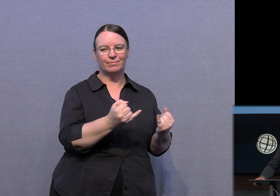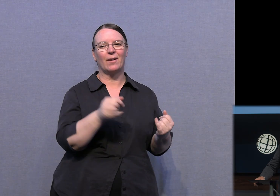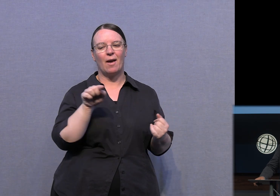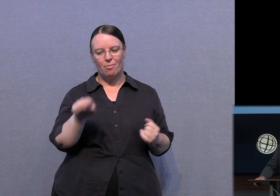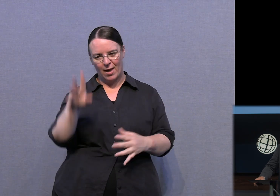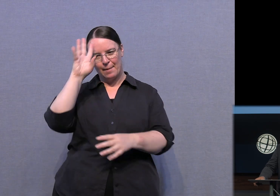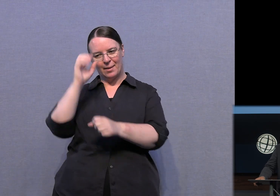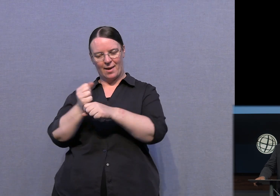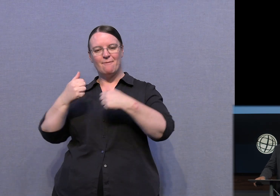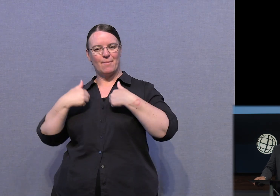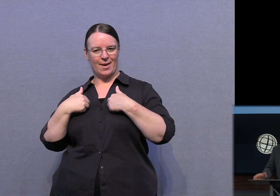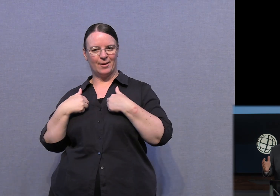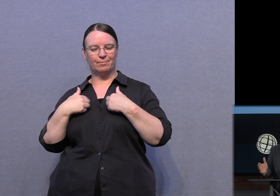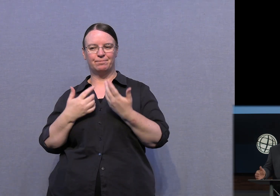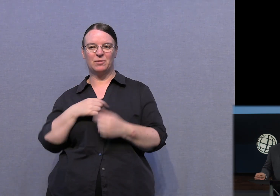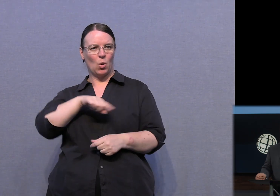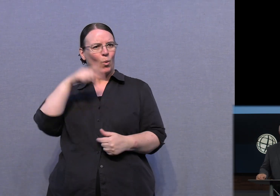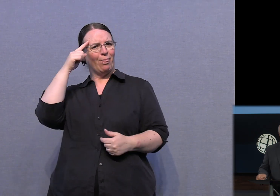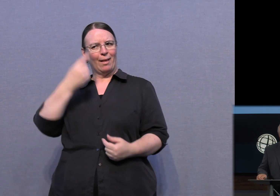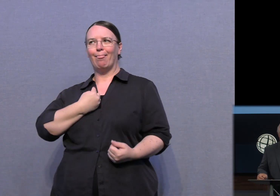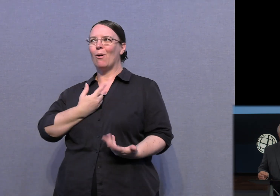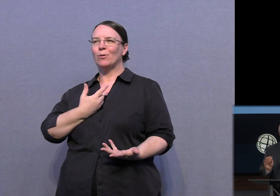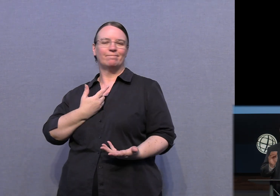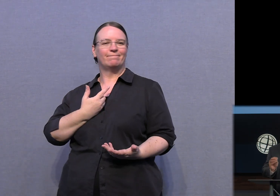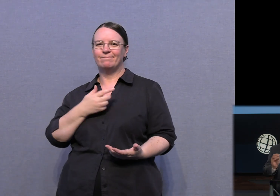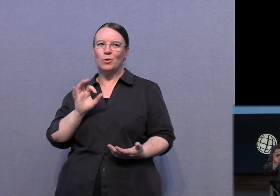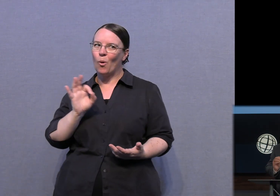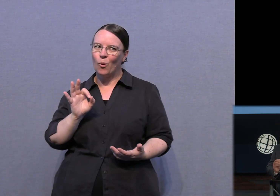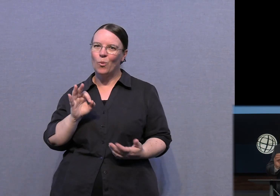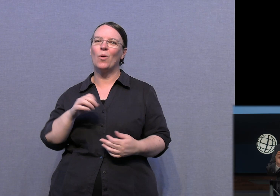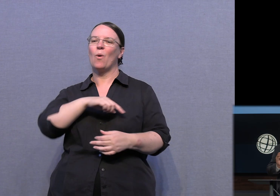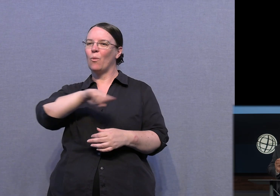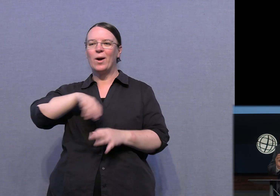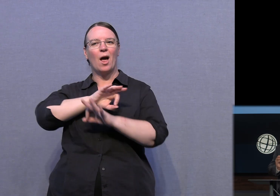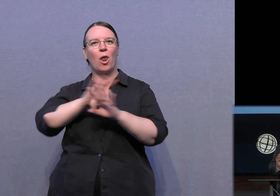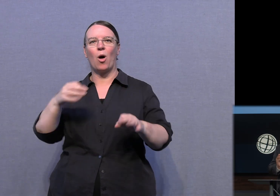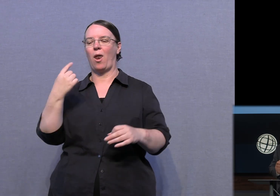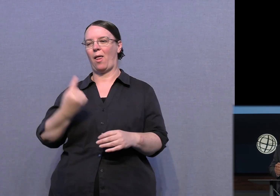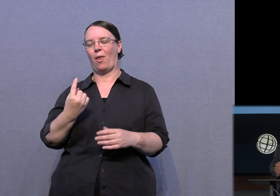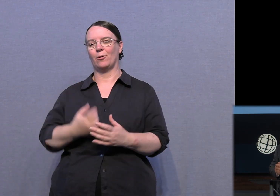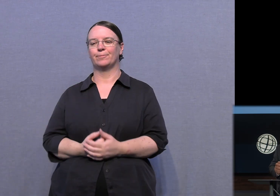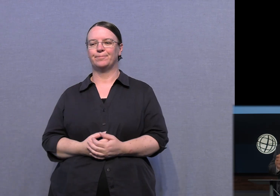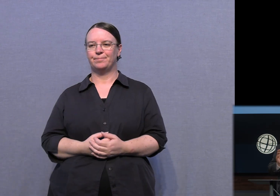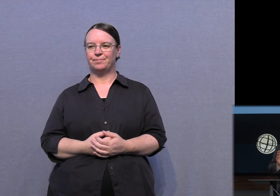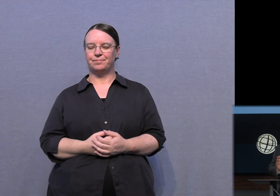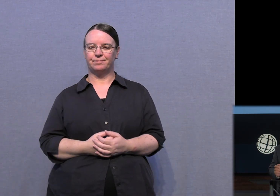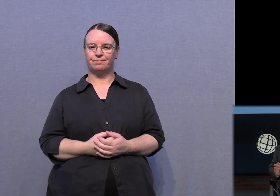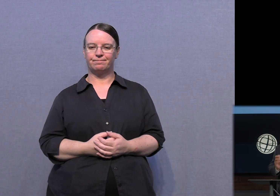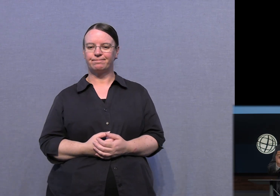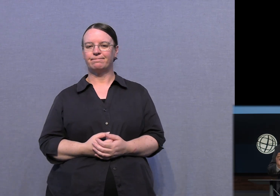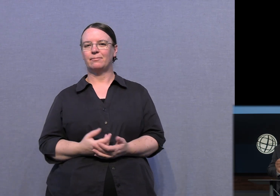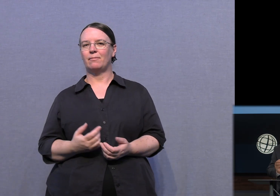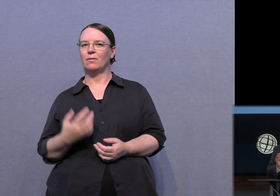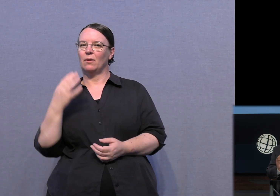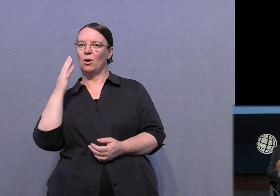alone. And then I noticed from this story that God doesn't reveal his plan until